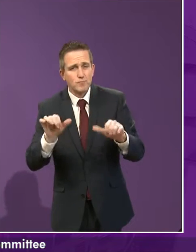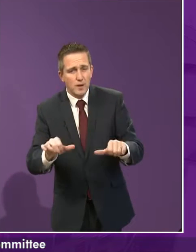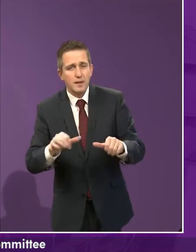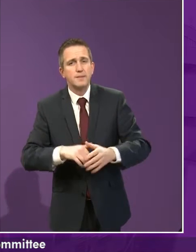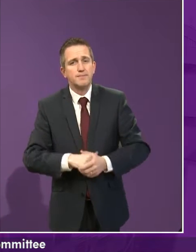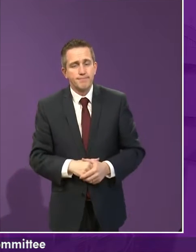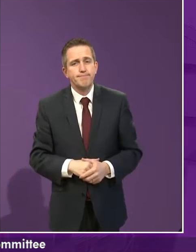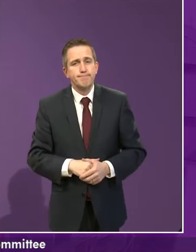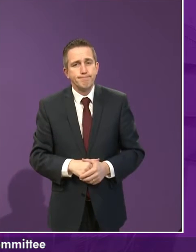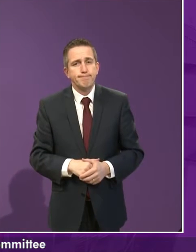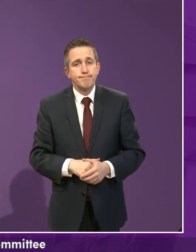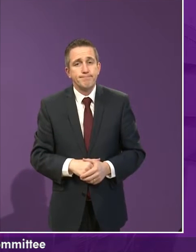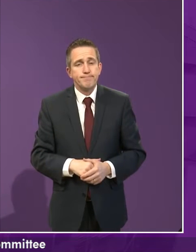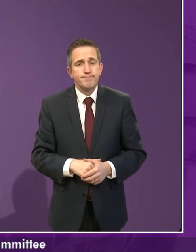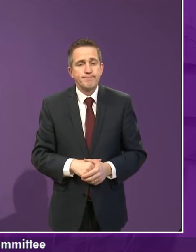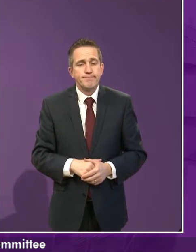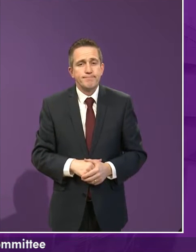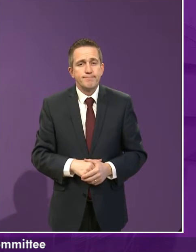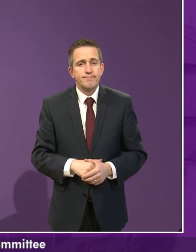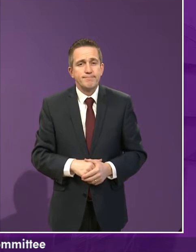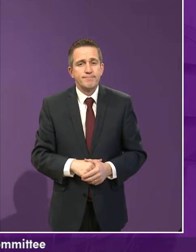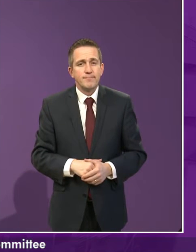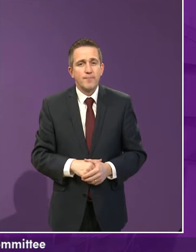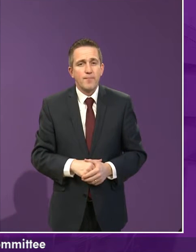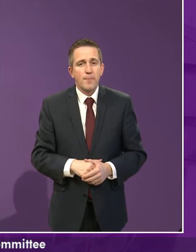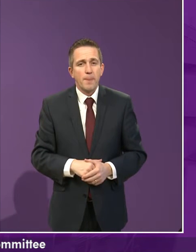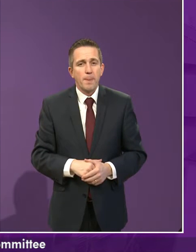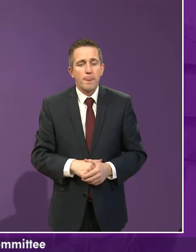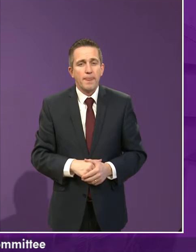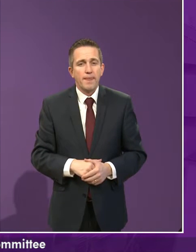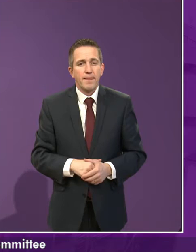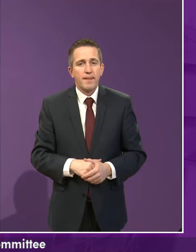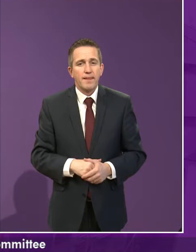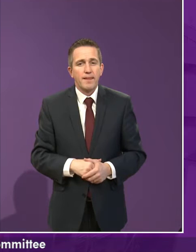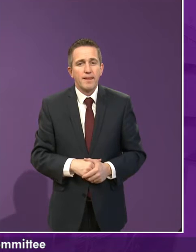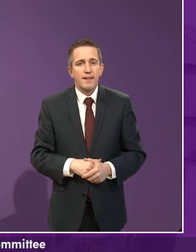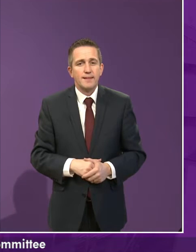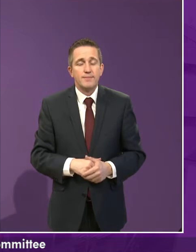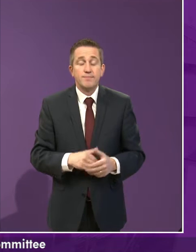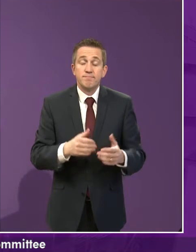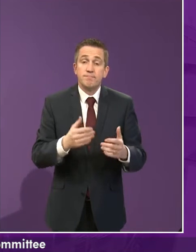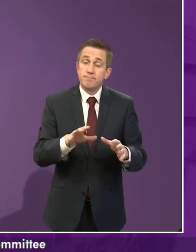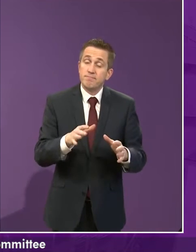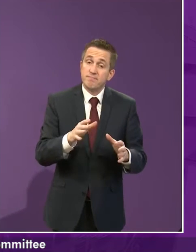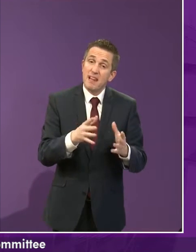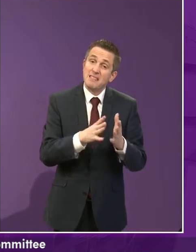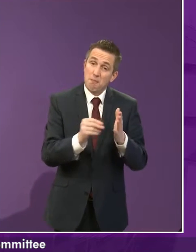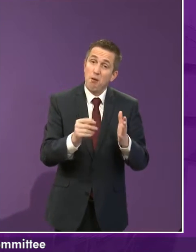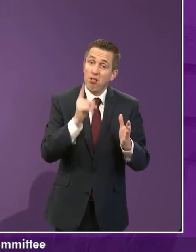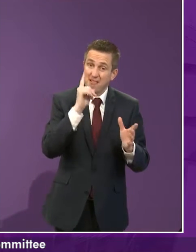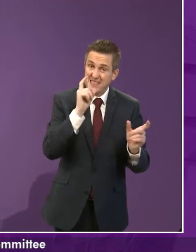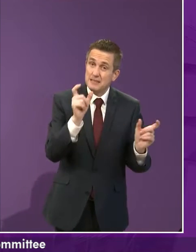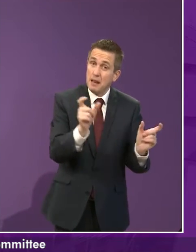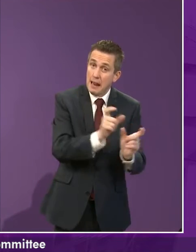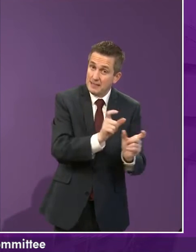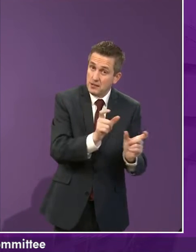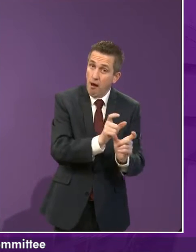find that some disabilities, and obviously dyslexia was mentioned as being one